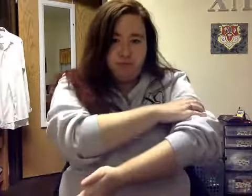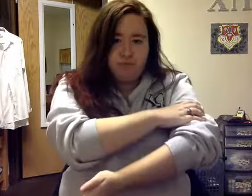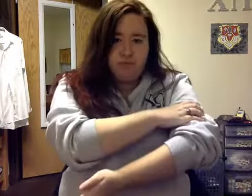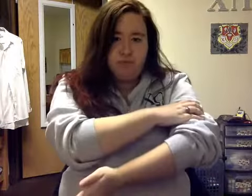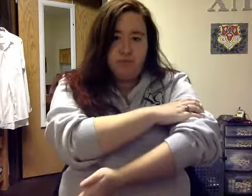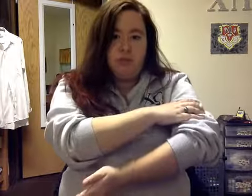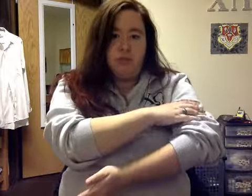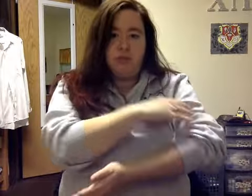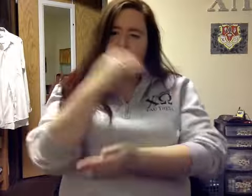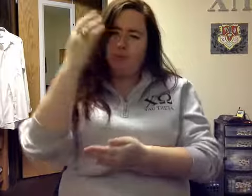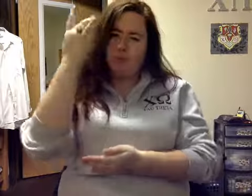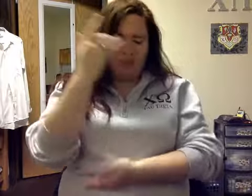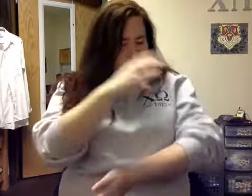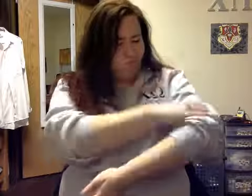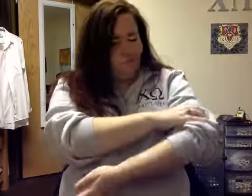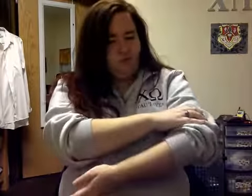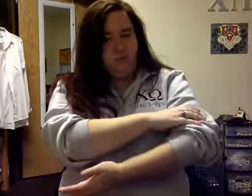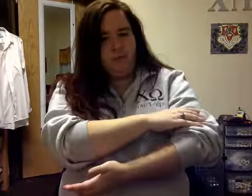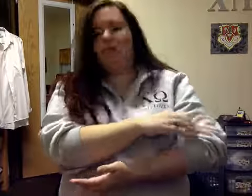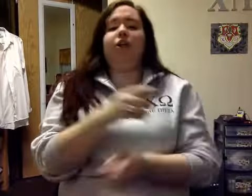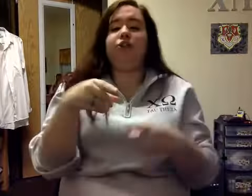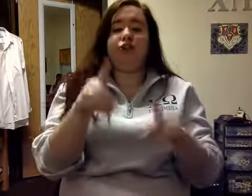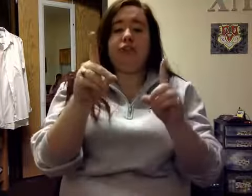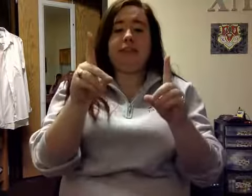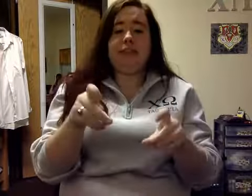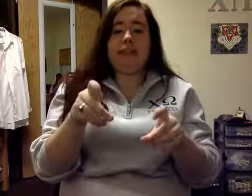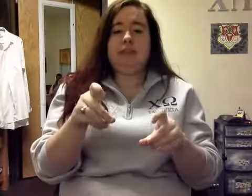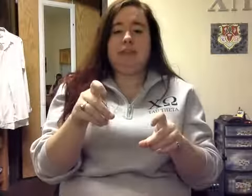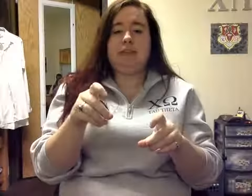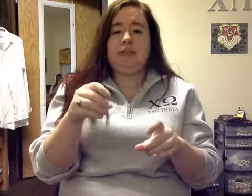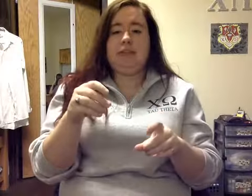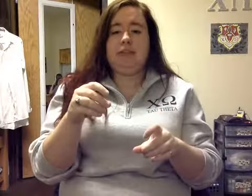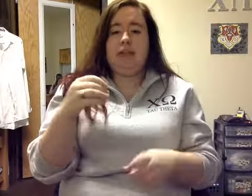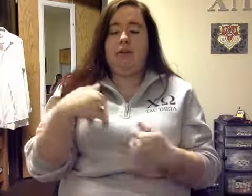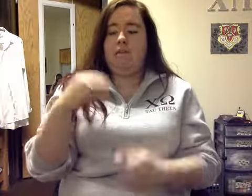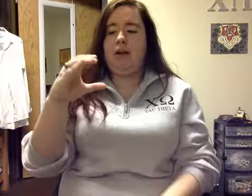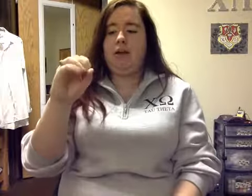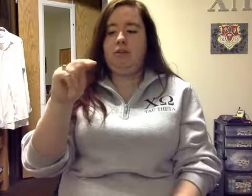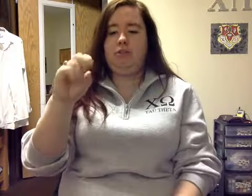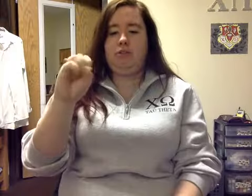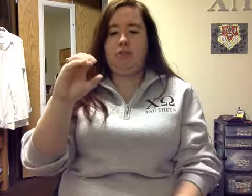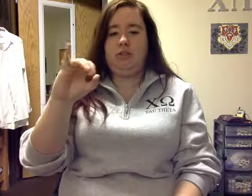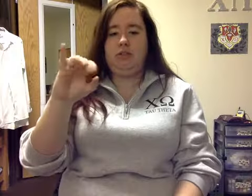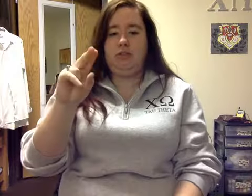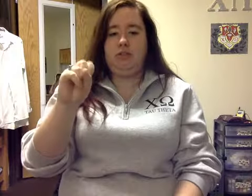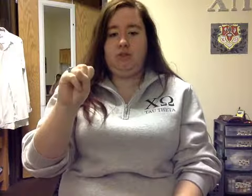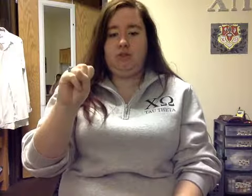because you're going to receive what's called conscious sedation during this exam. Conscious sedation is not putting you to sleep.